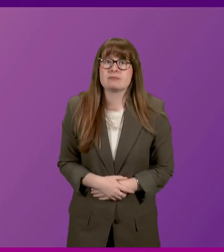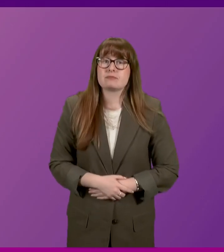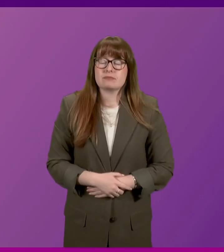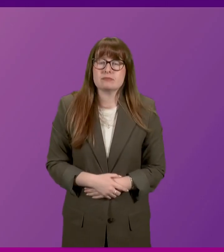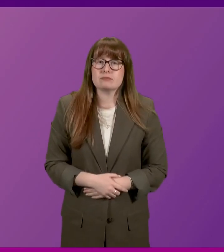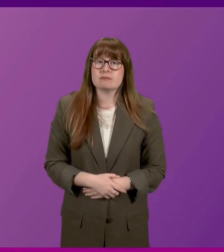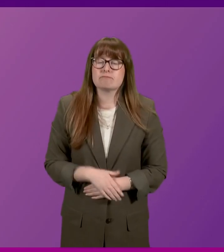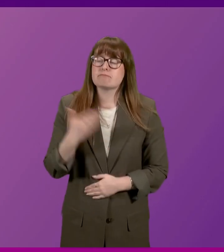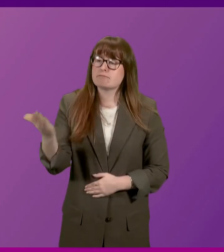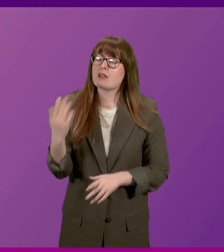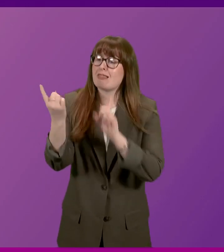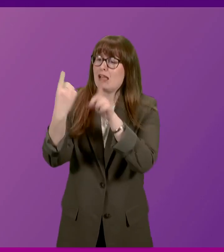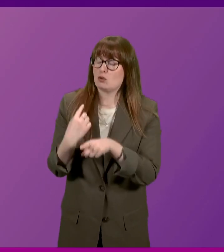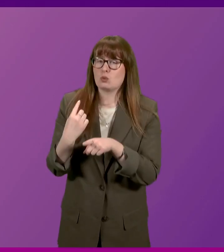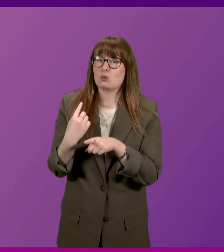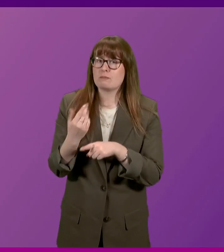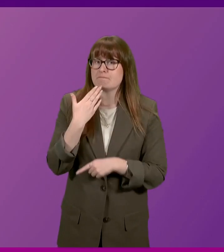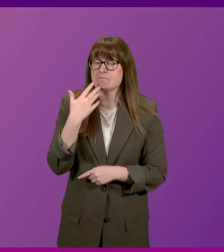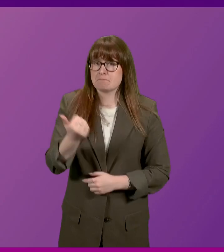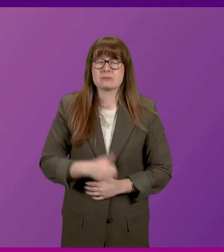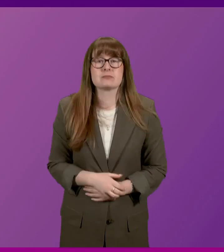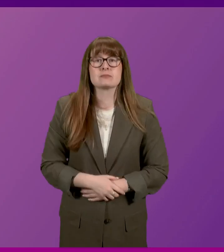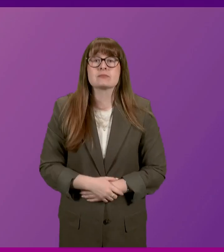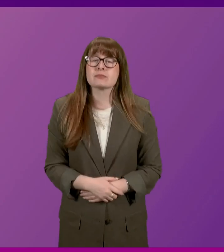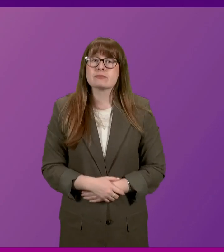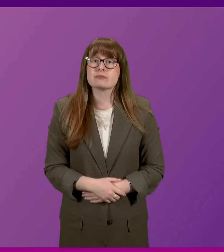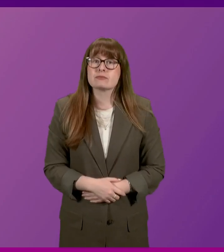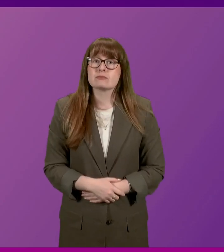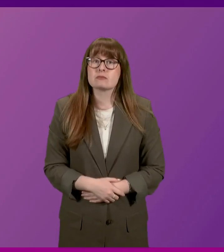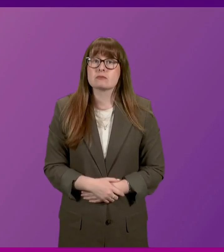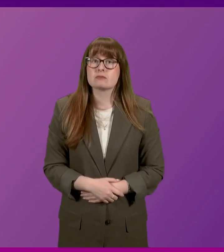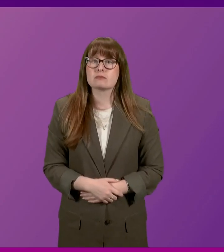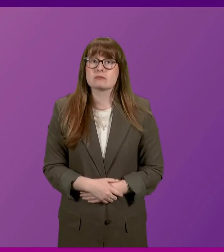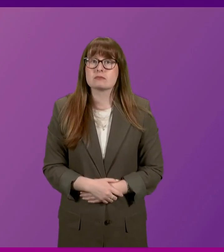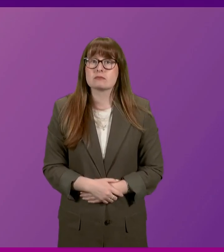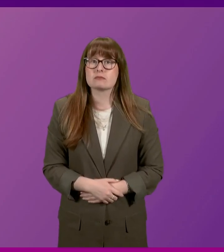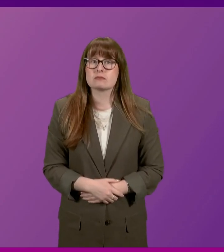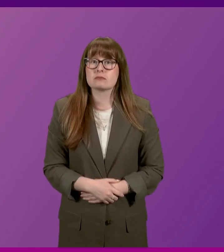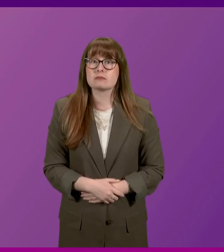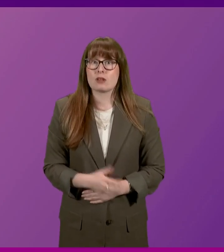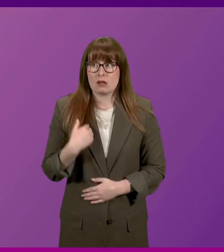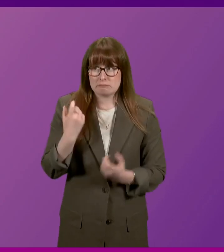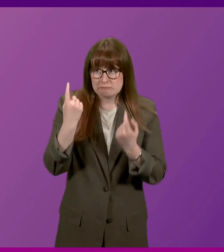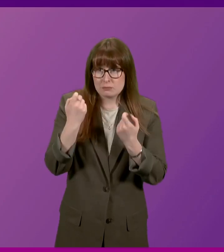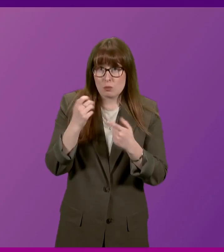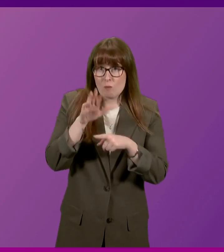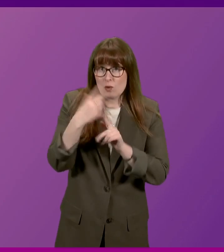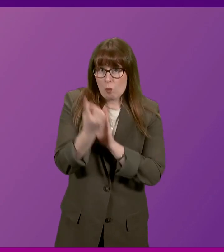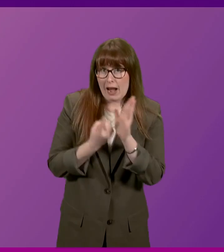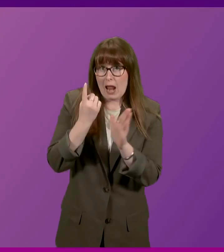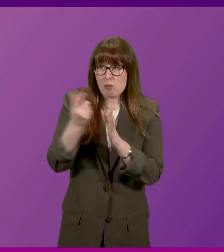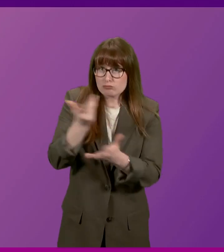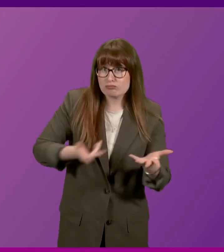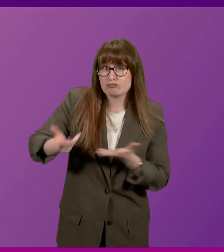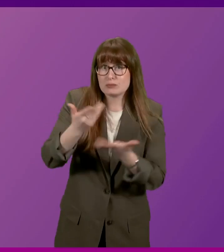Okay. Thank you very much for responsive. Thank you, Convener. Thank you. I'm just cognisant that we're an hour into this session now. We